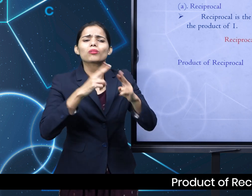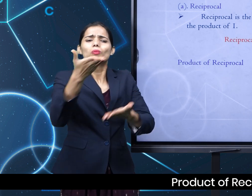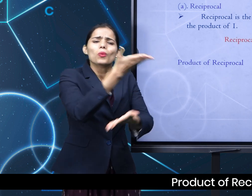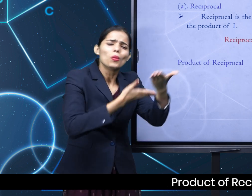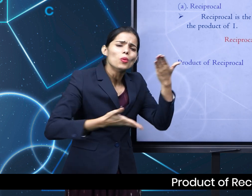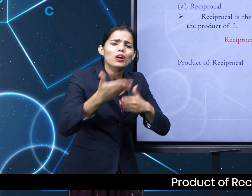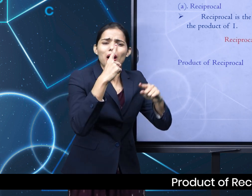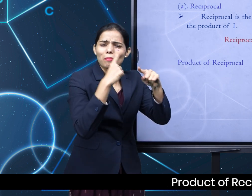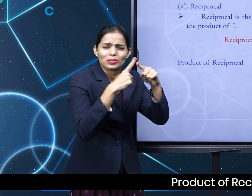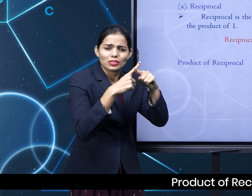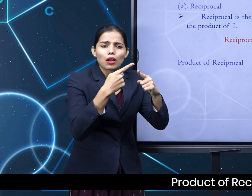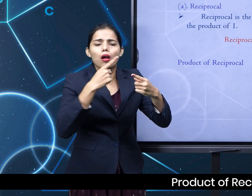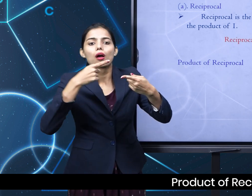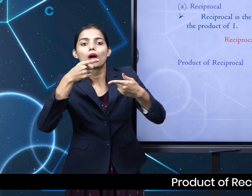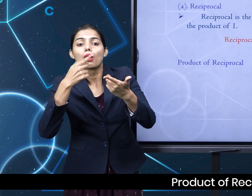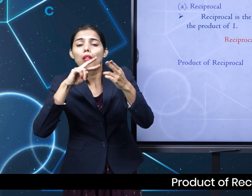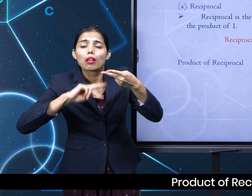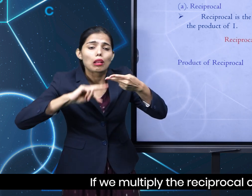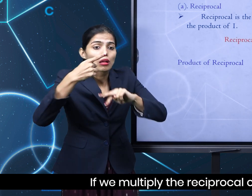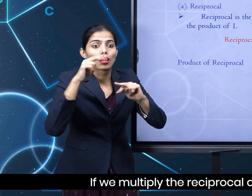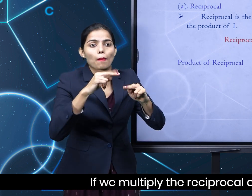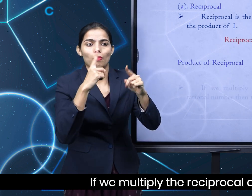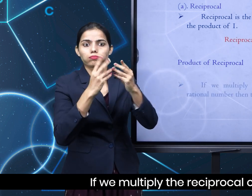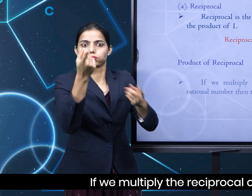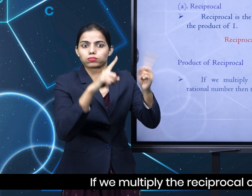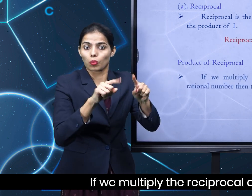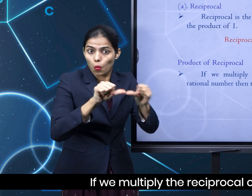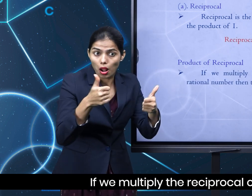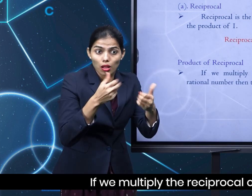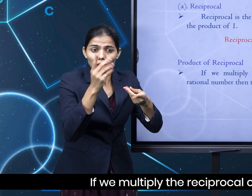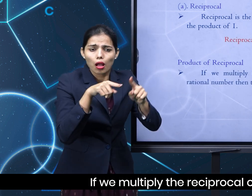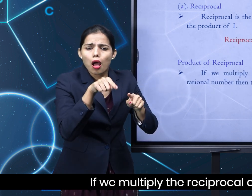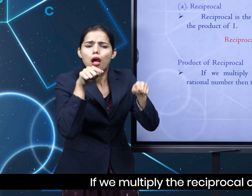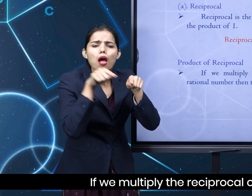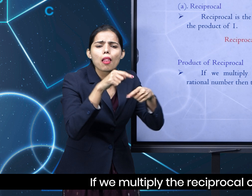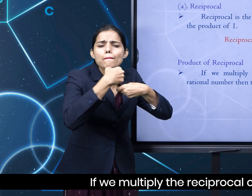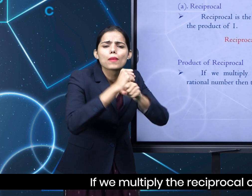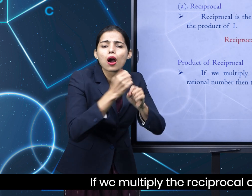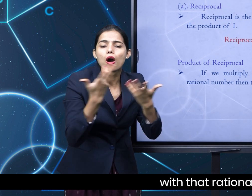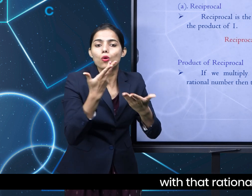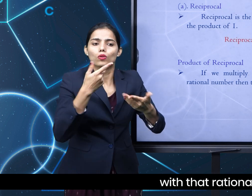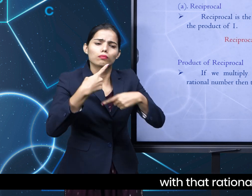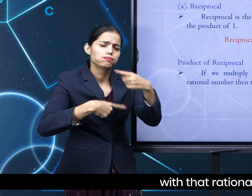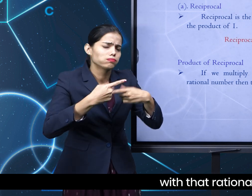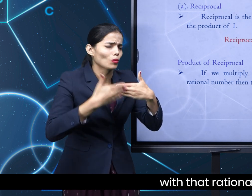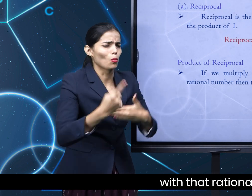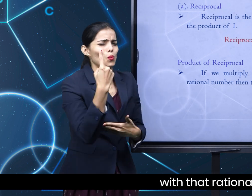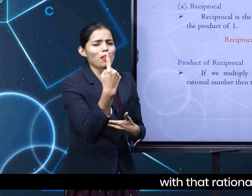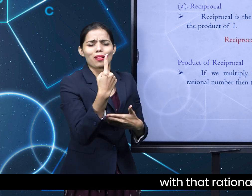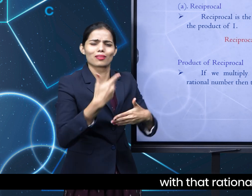Product of reciprocal. If we multiply the reciprocal of the rational number with that rational number,